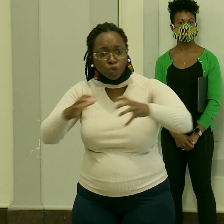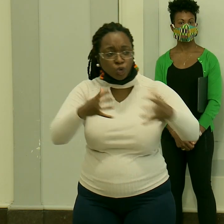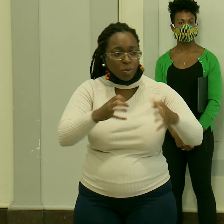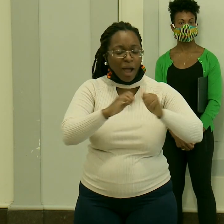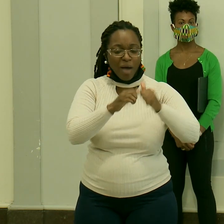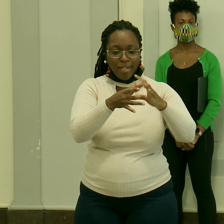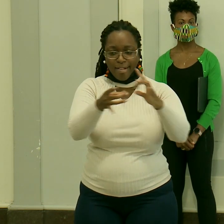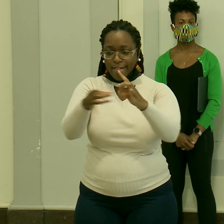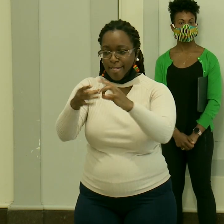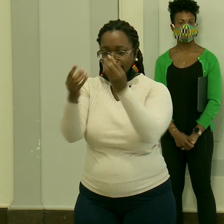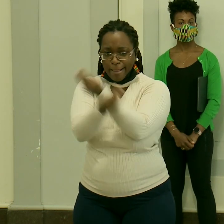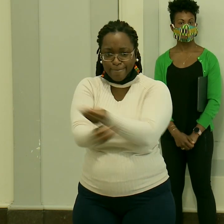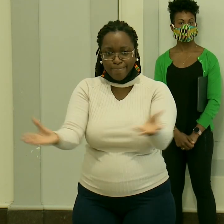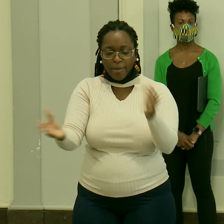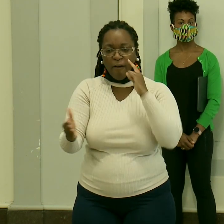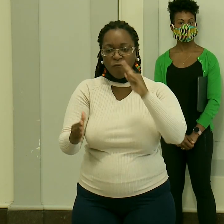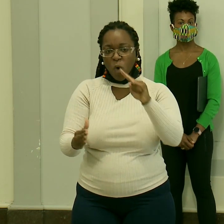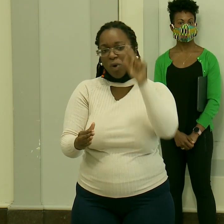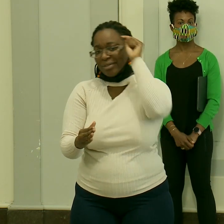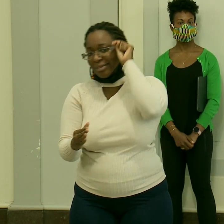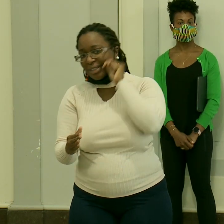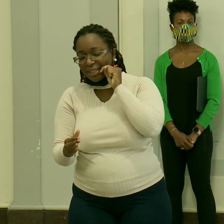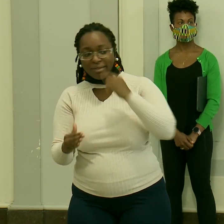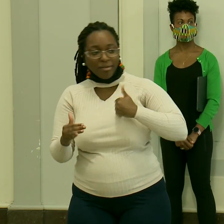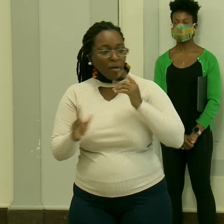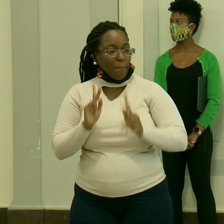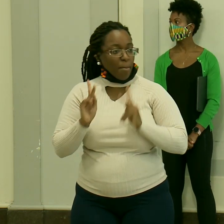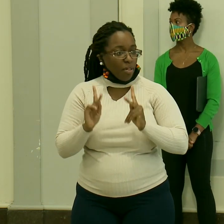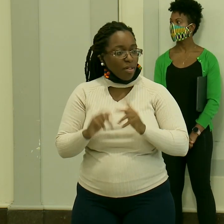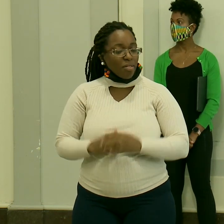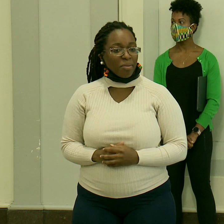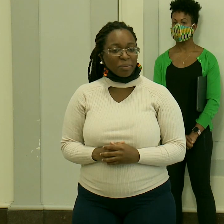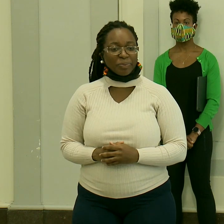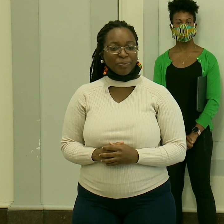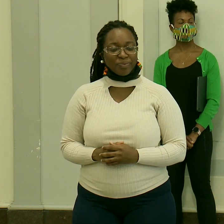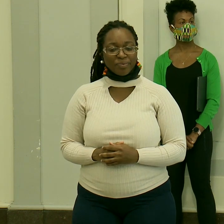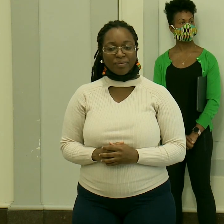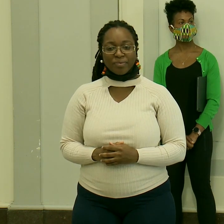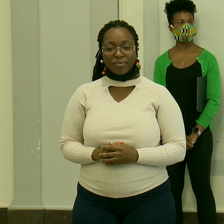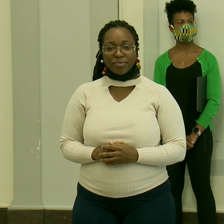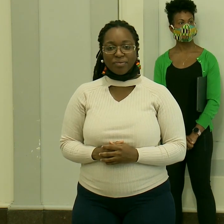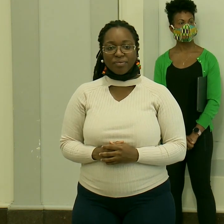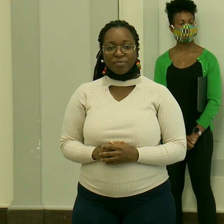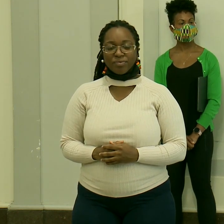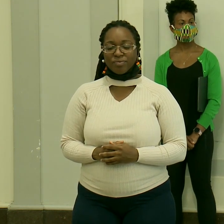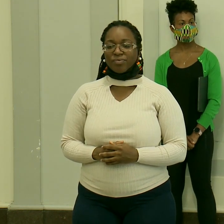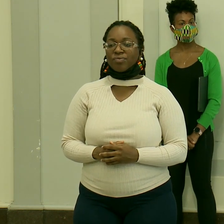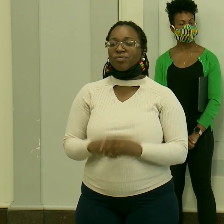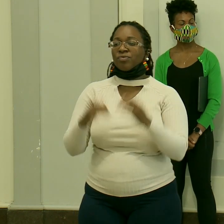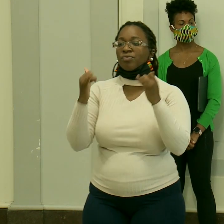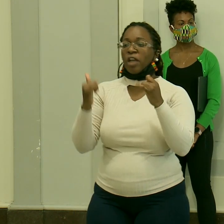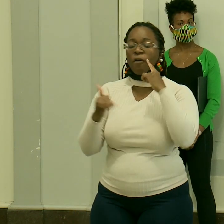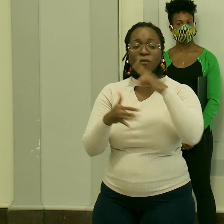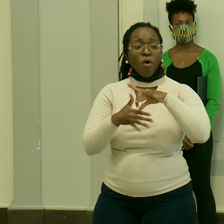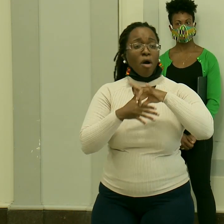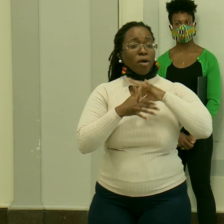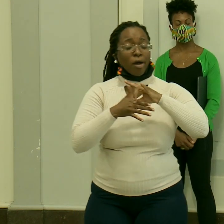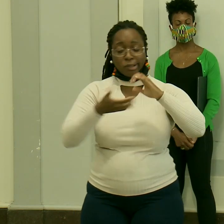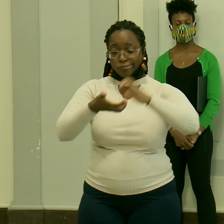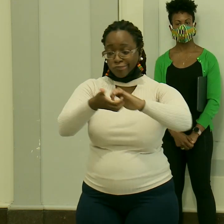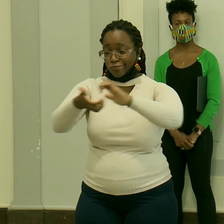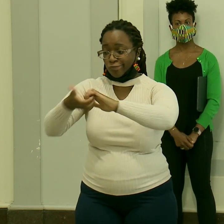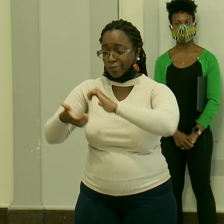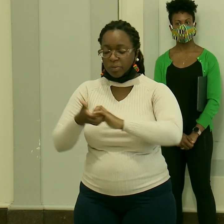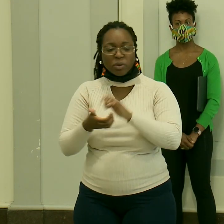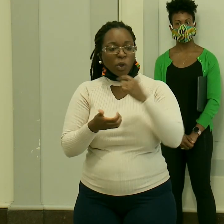messaging specific to teens and young adults. This latest content partnership recognized the creativity